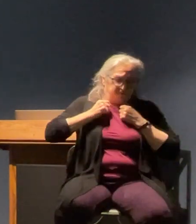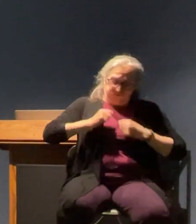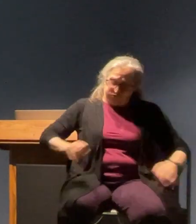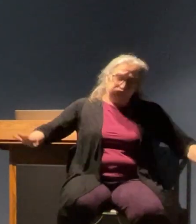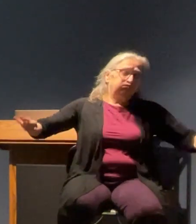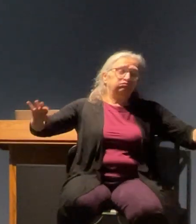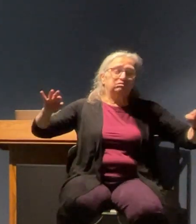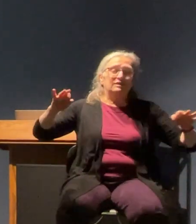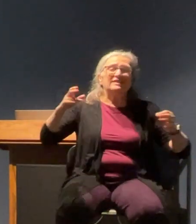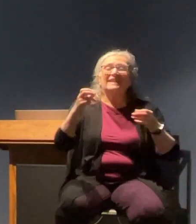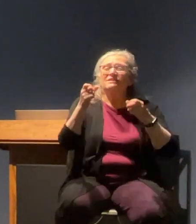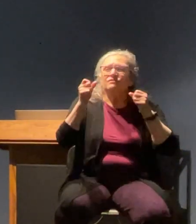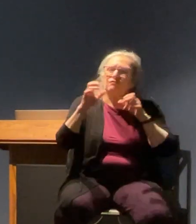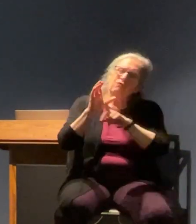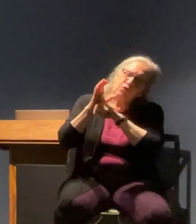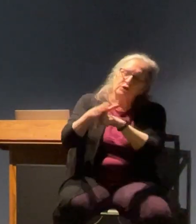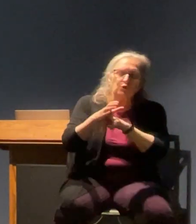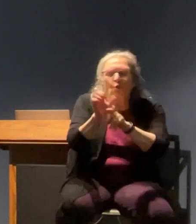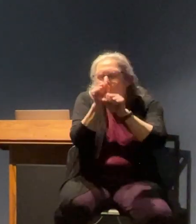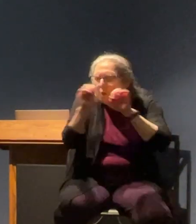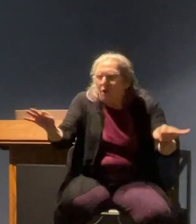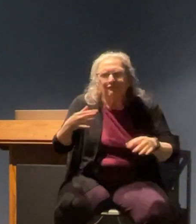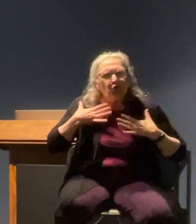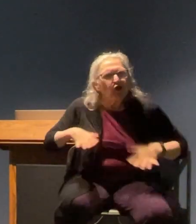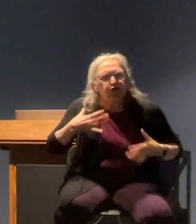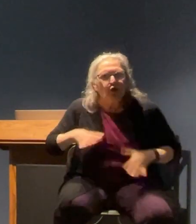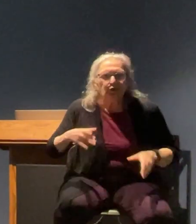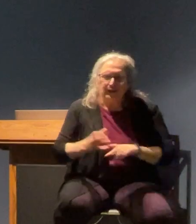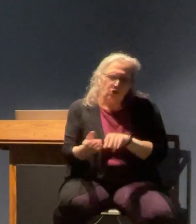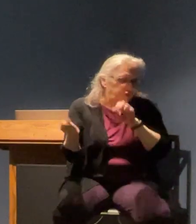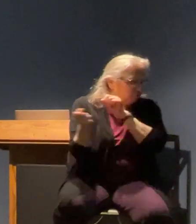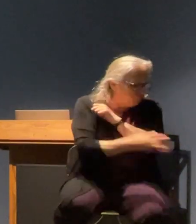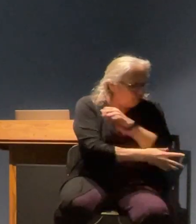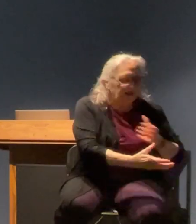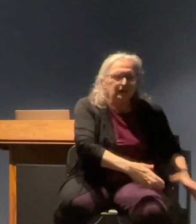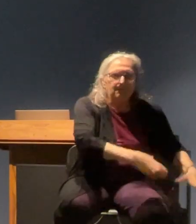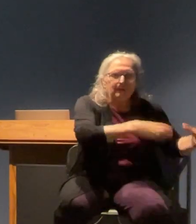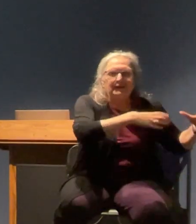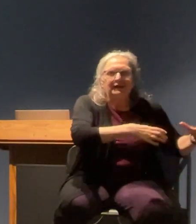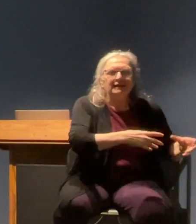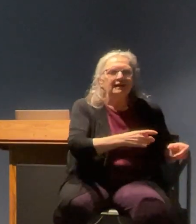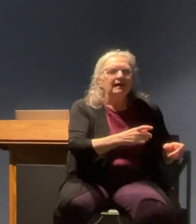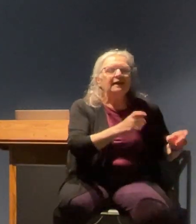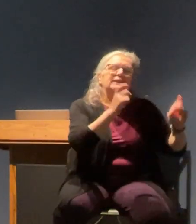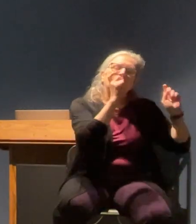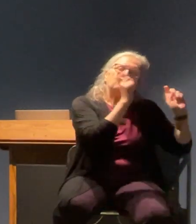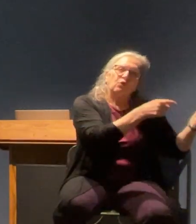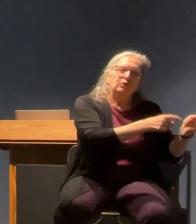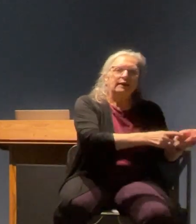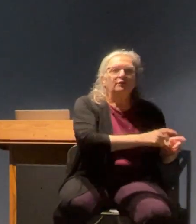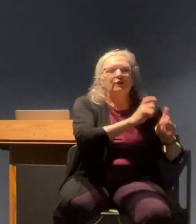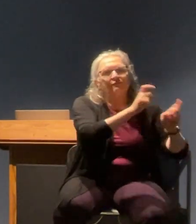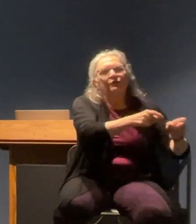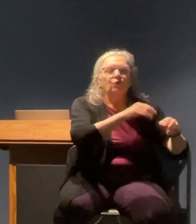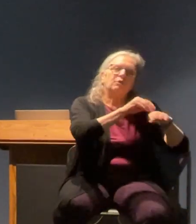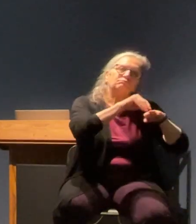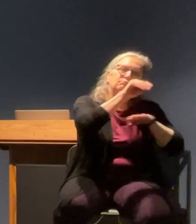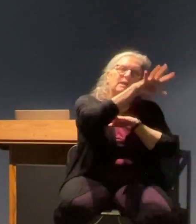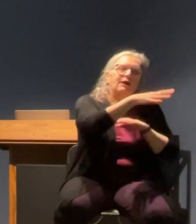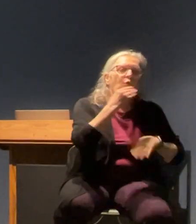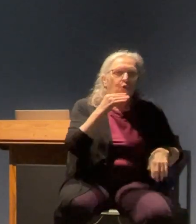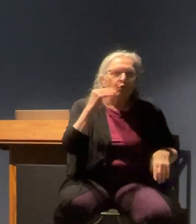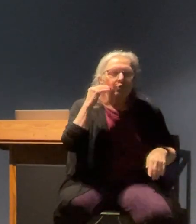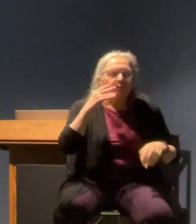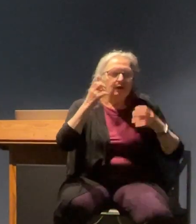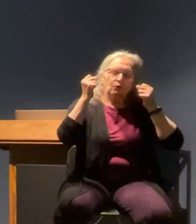literally force you to take off your clothing, right? You have to throw it inside of a bin, either donate it, give it away, or mail it home. And then you're